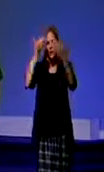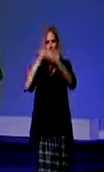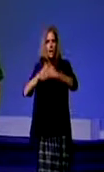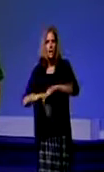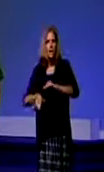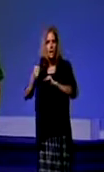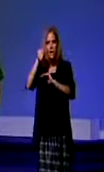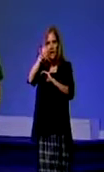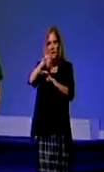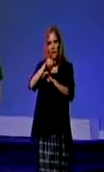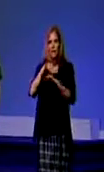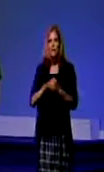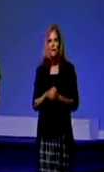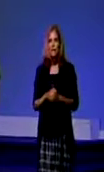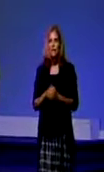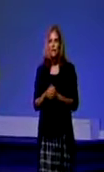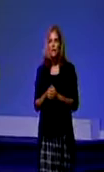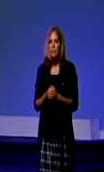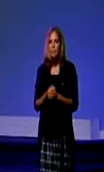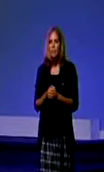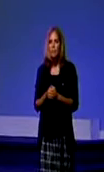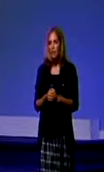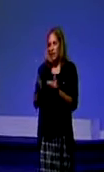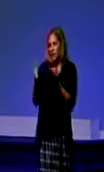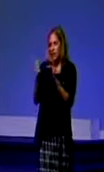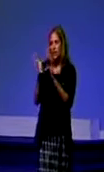the darkest night.